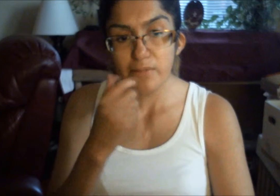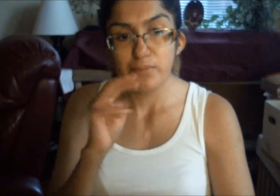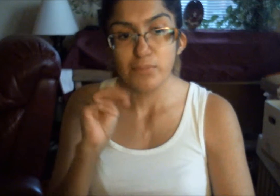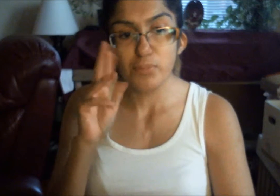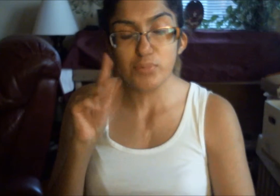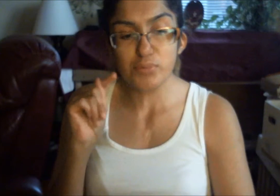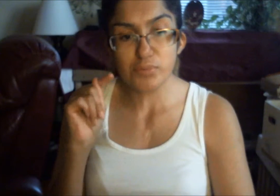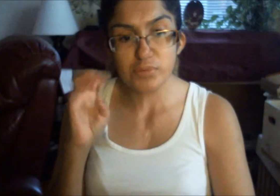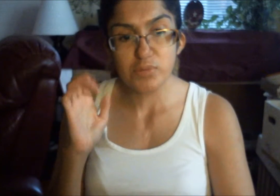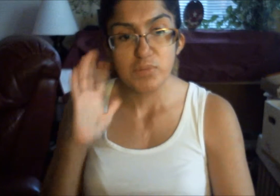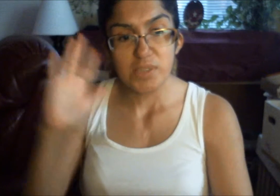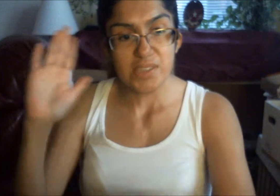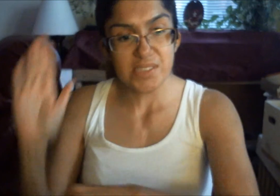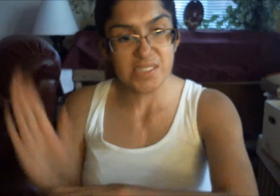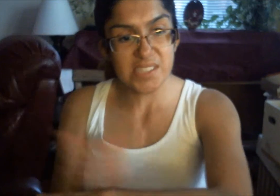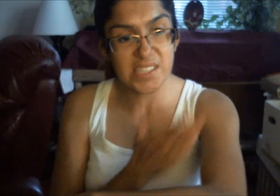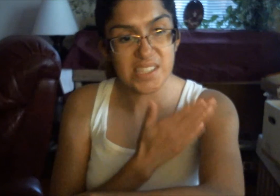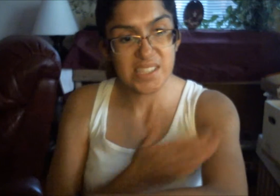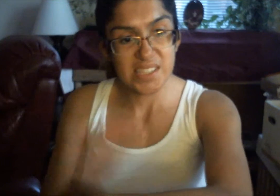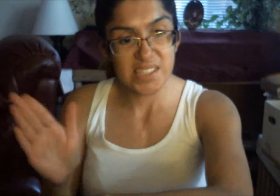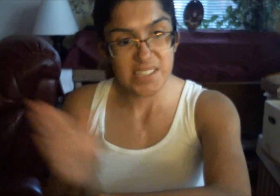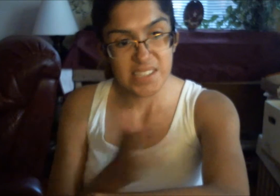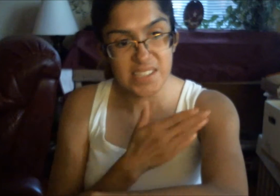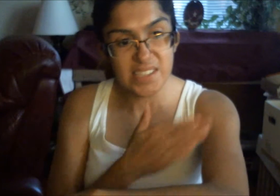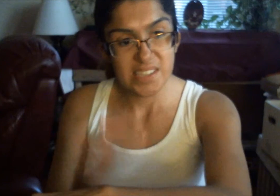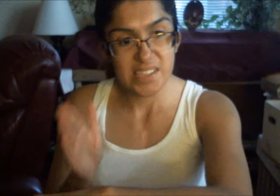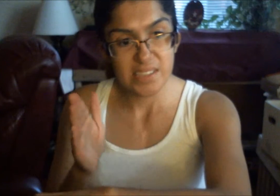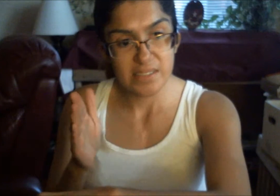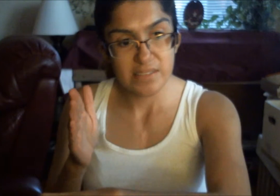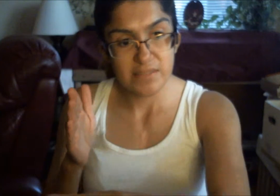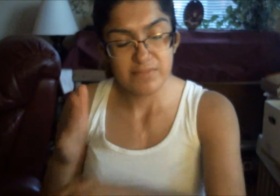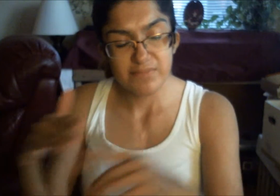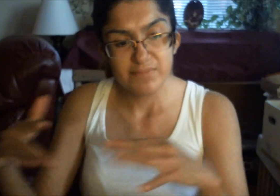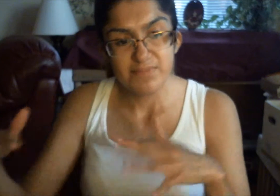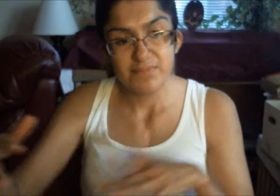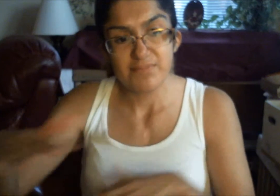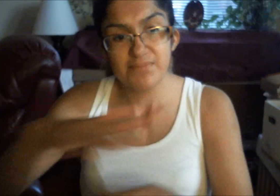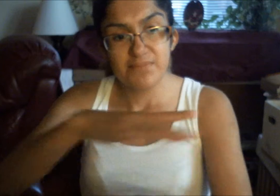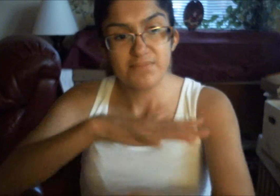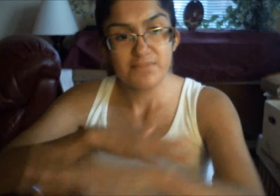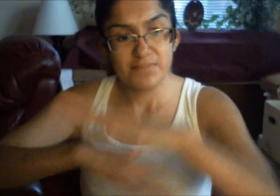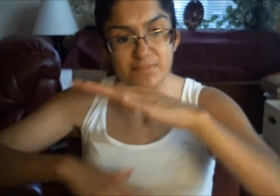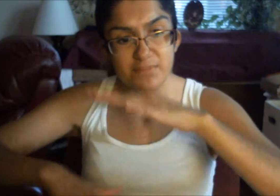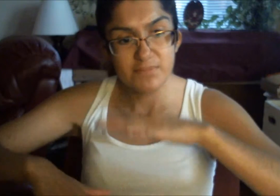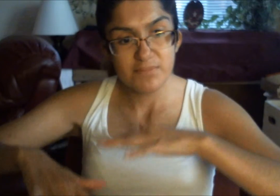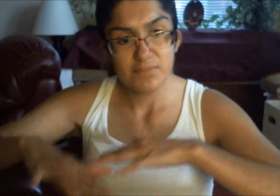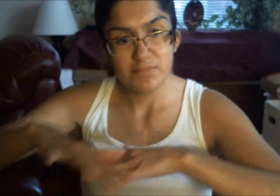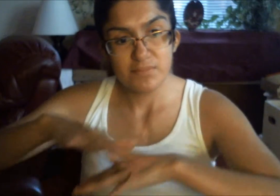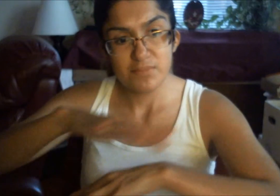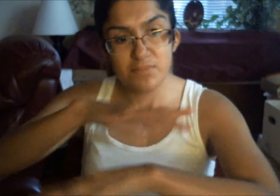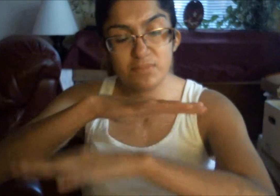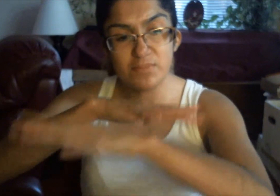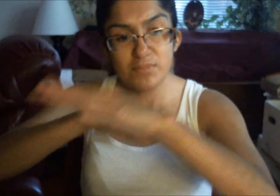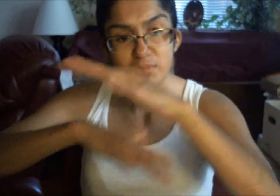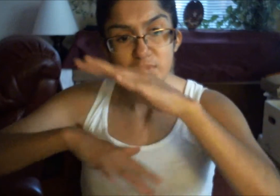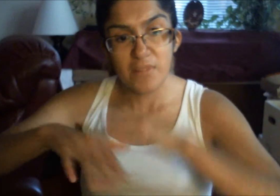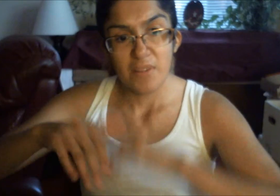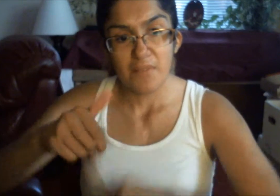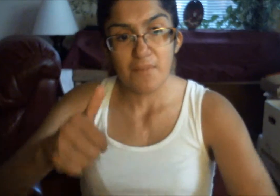gas, and it's more of a controlled place. Part of the concept of the company is not a big Detroit type plant. It is regional plants,